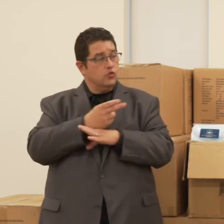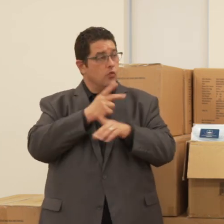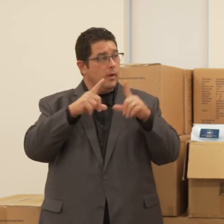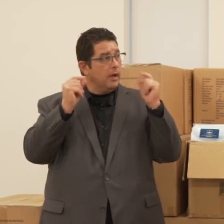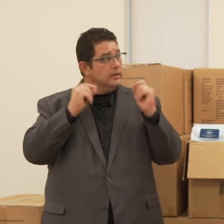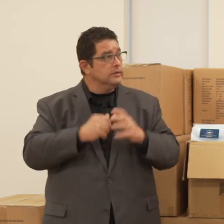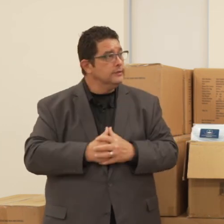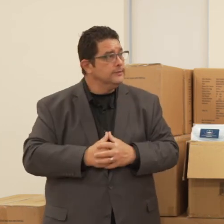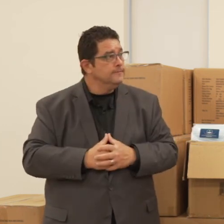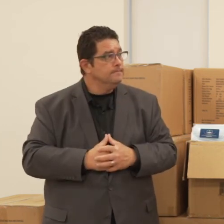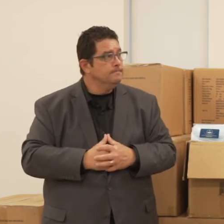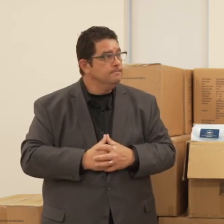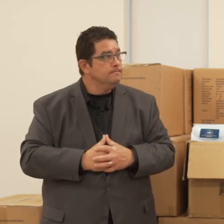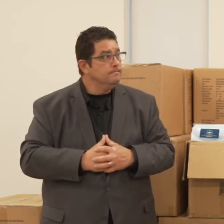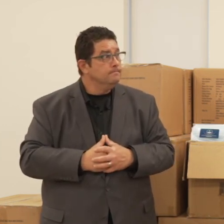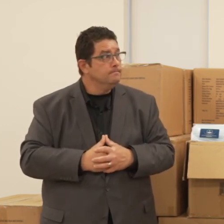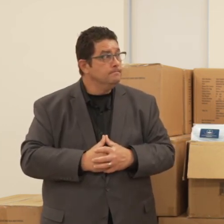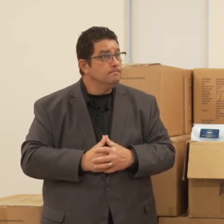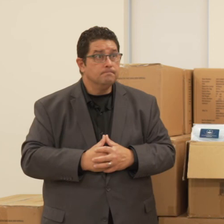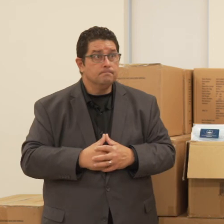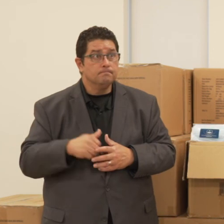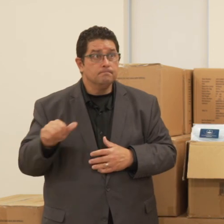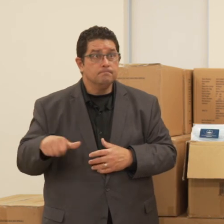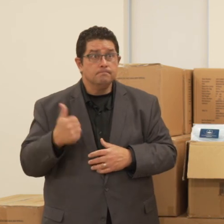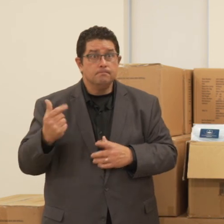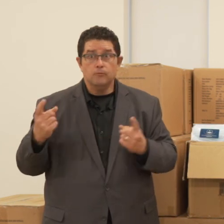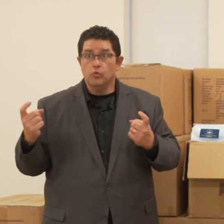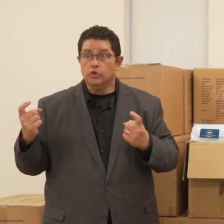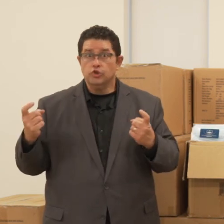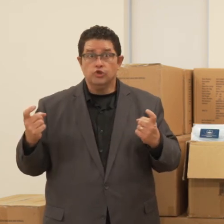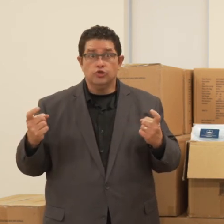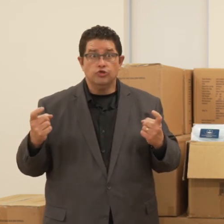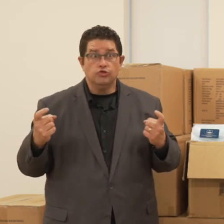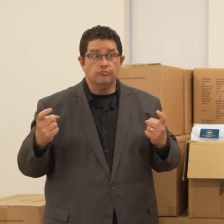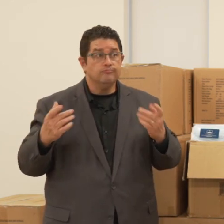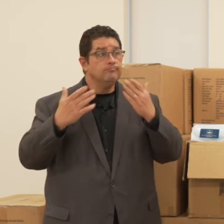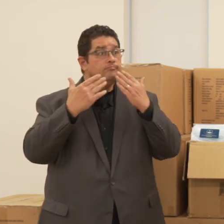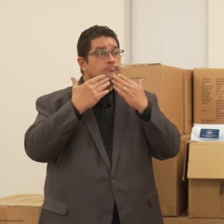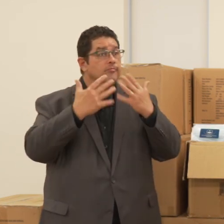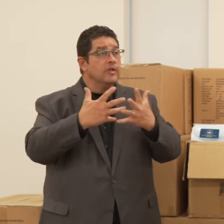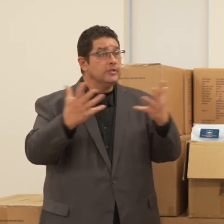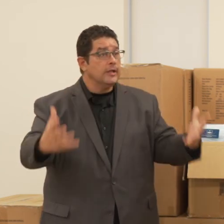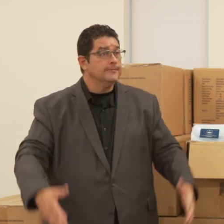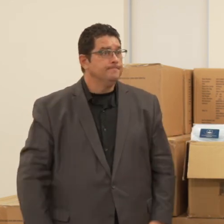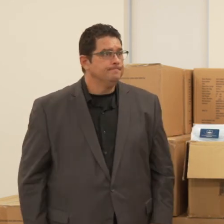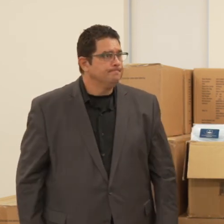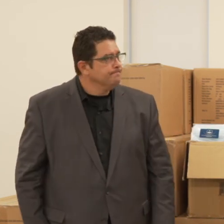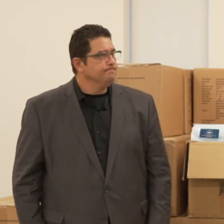That's all I have. Anybody else? Thank you. Okay, thanks a lot.